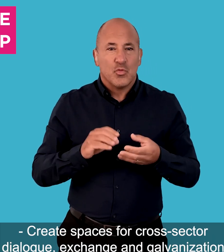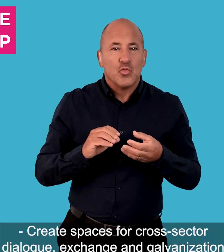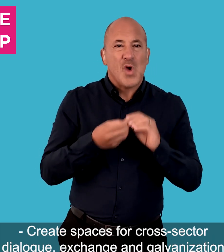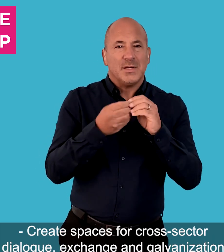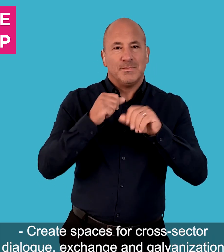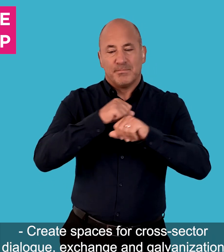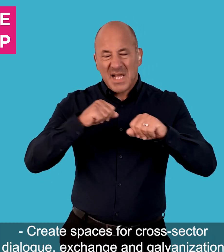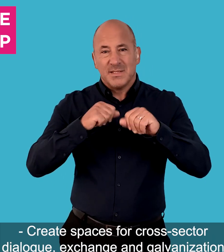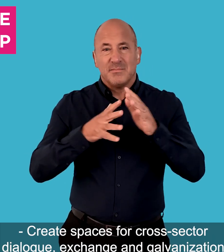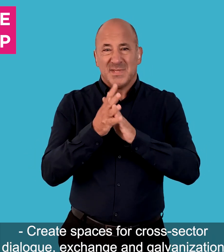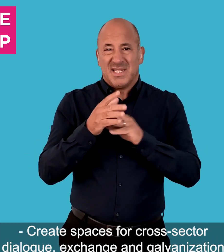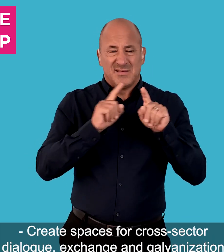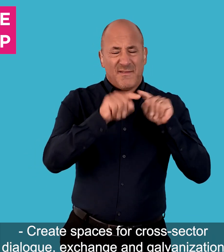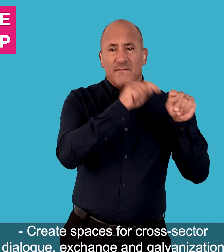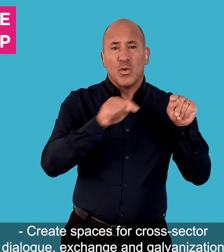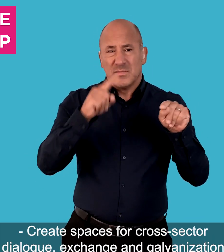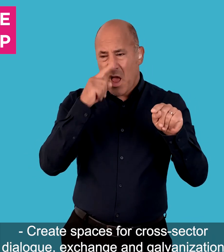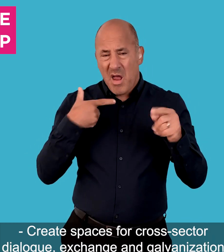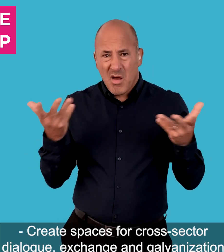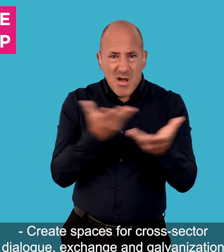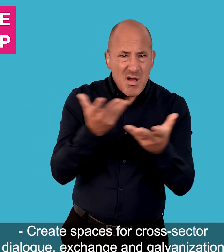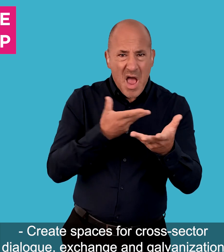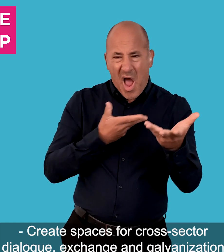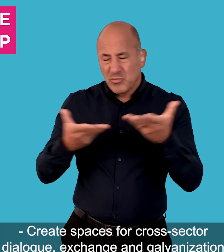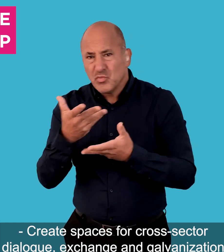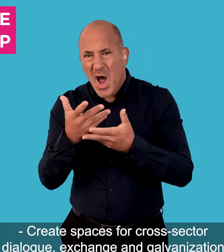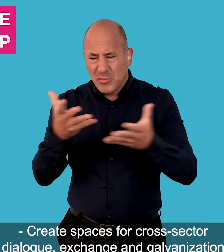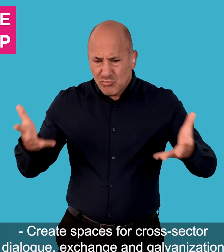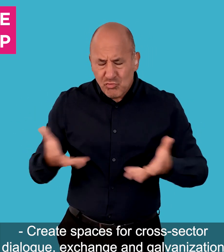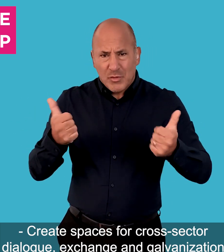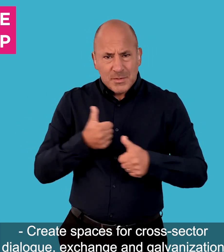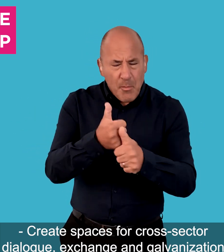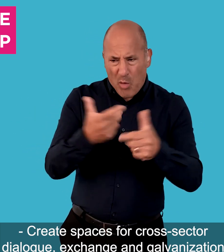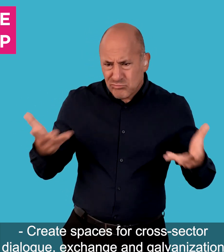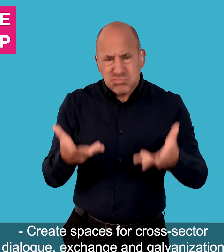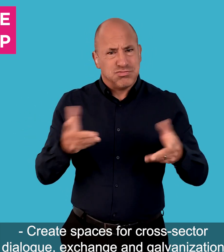create spaces for cross-sector dialogue, exchange and galvanisation.